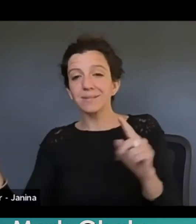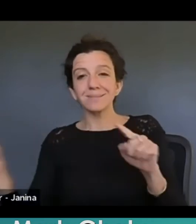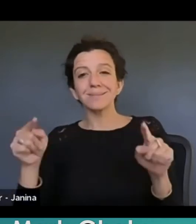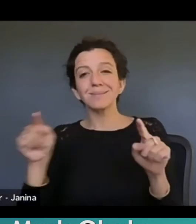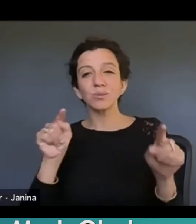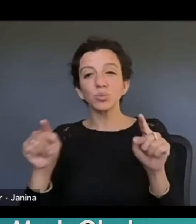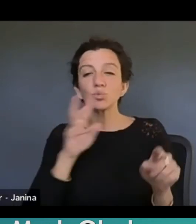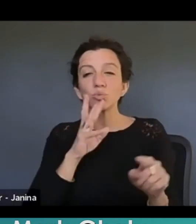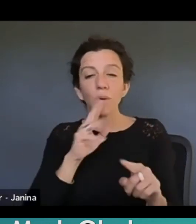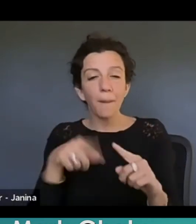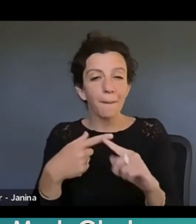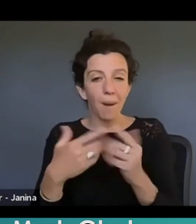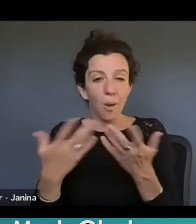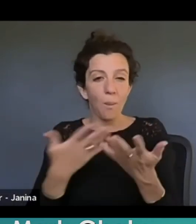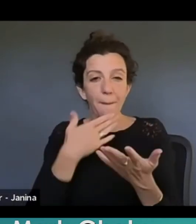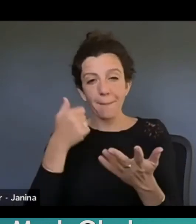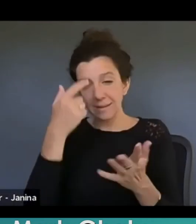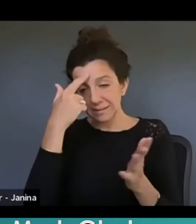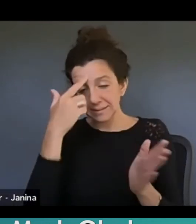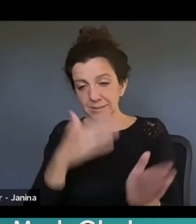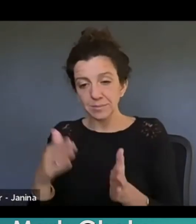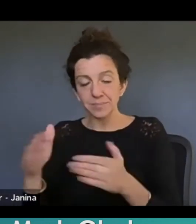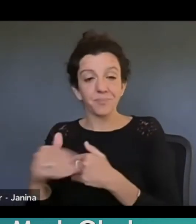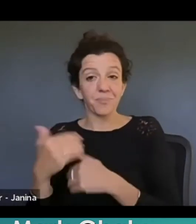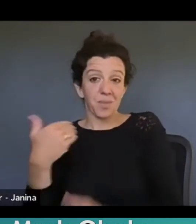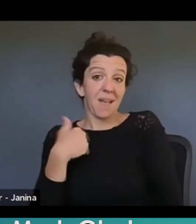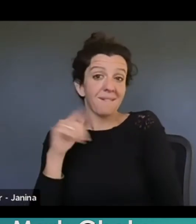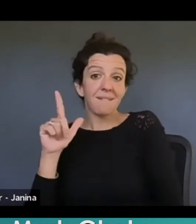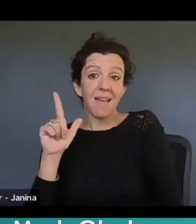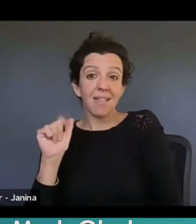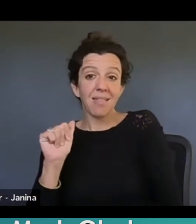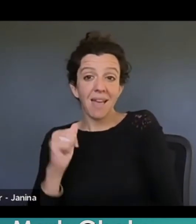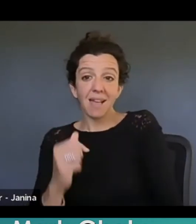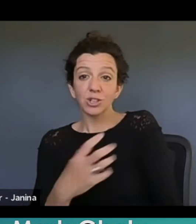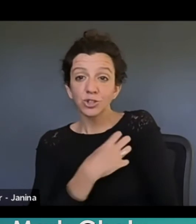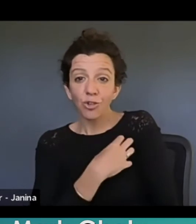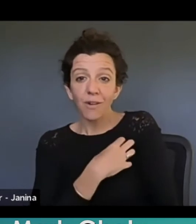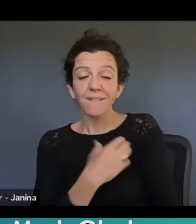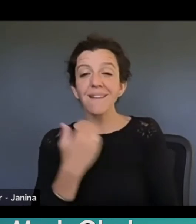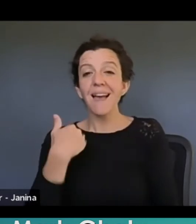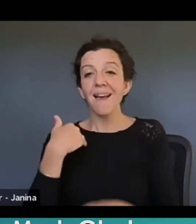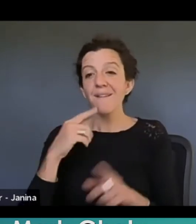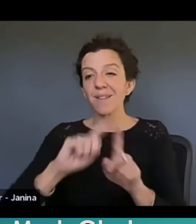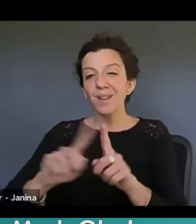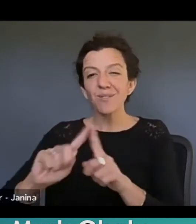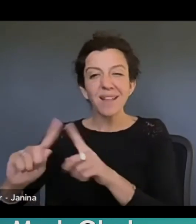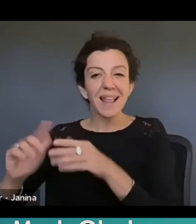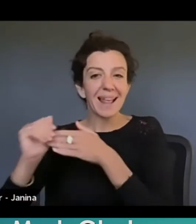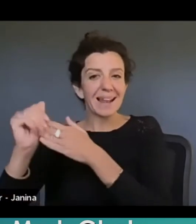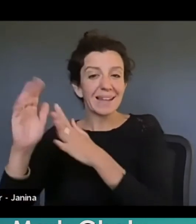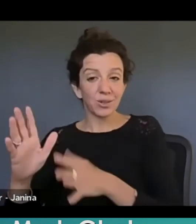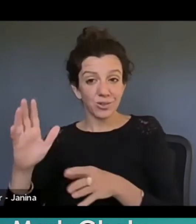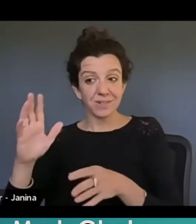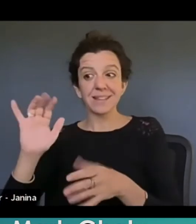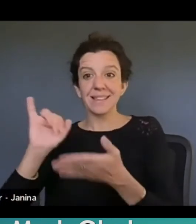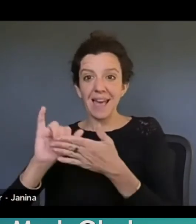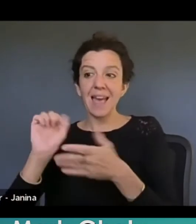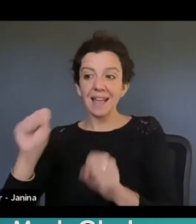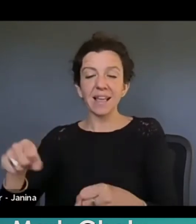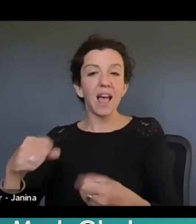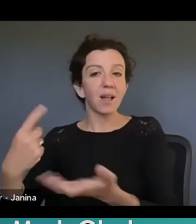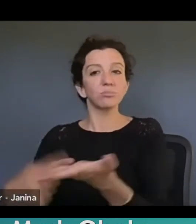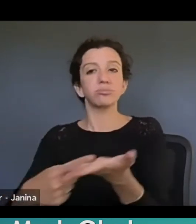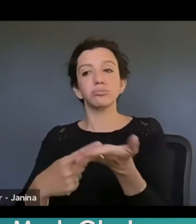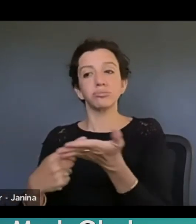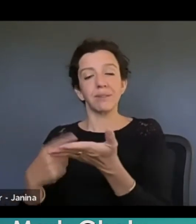the LA County Sheriff, you have many local leaders who can support that enforcement. That I think there's an opportunity here to talk